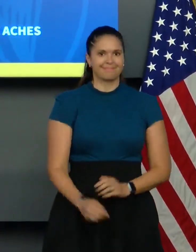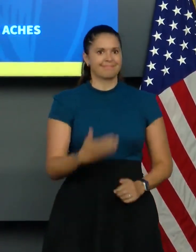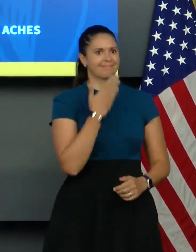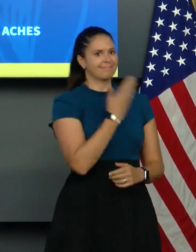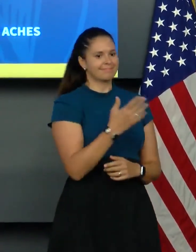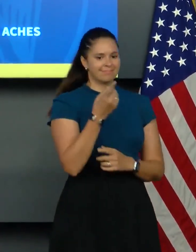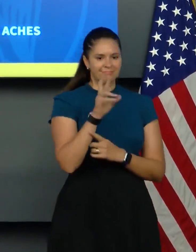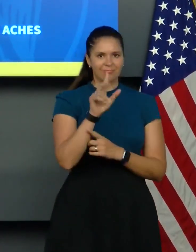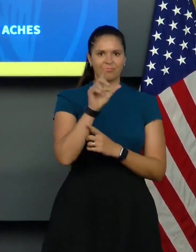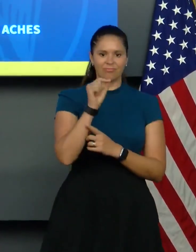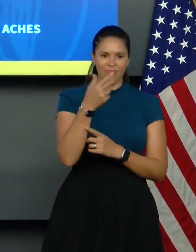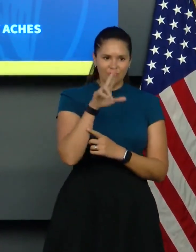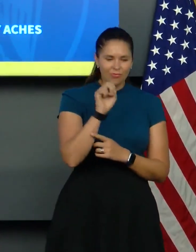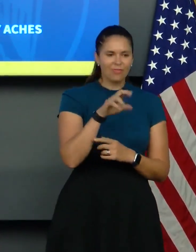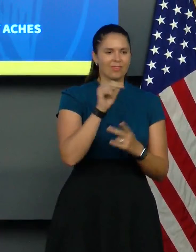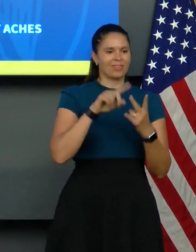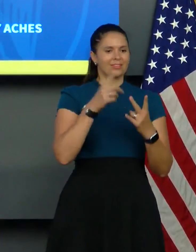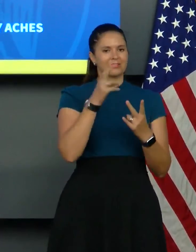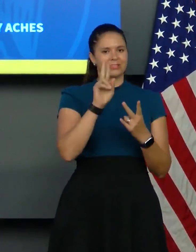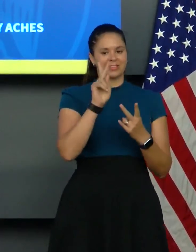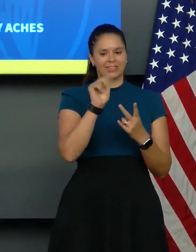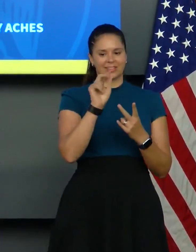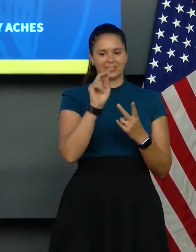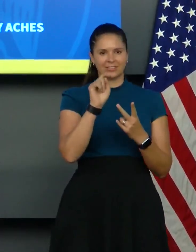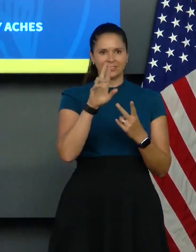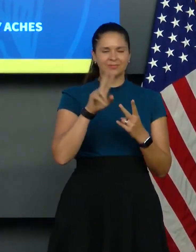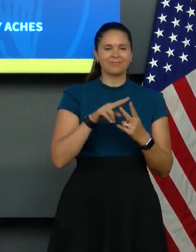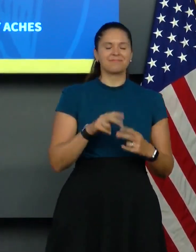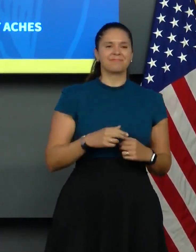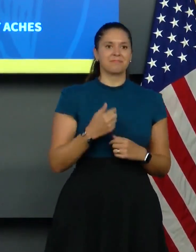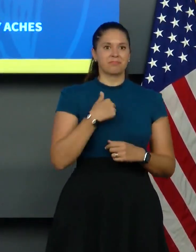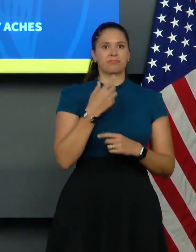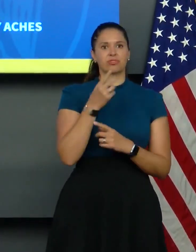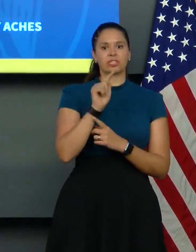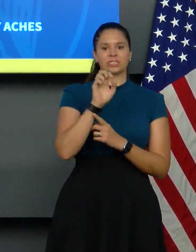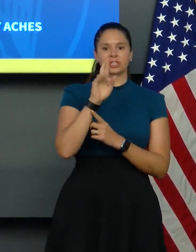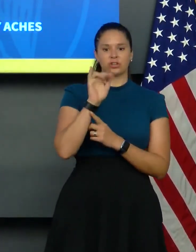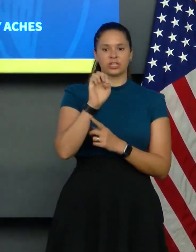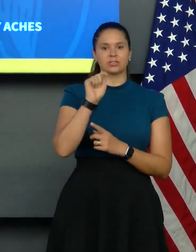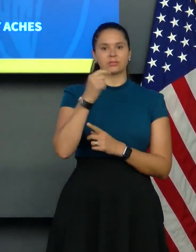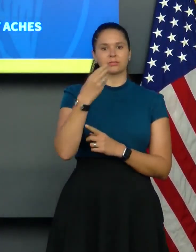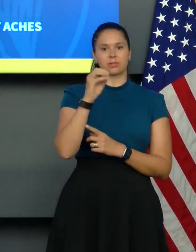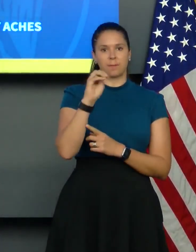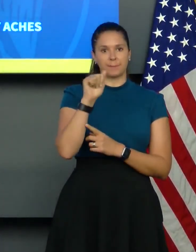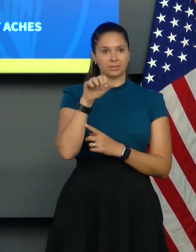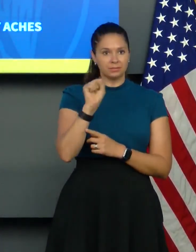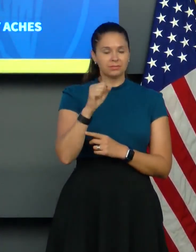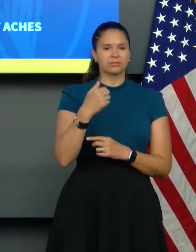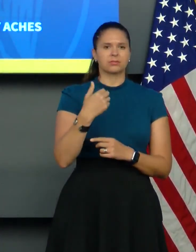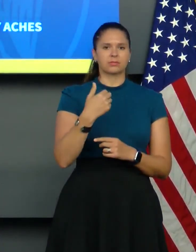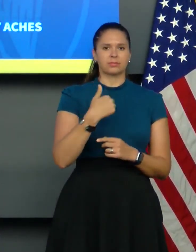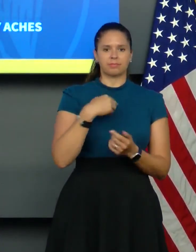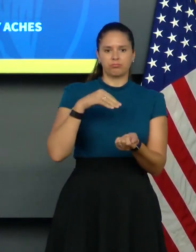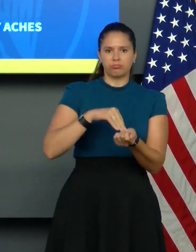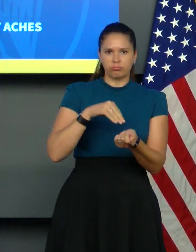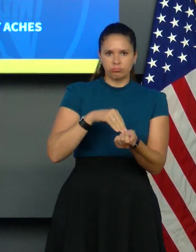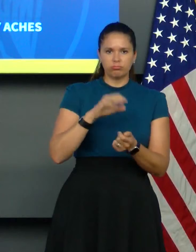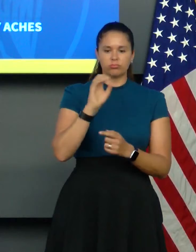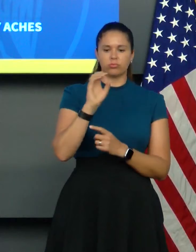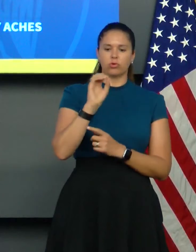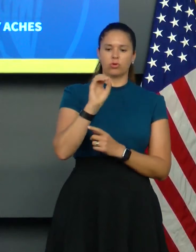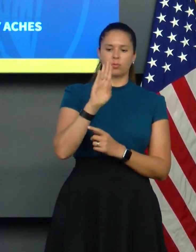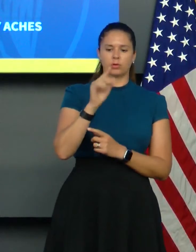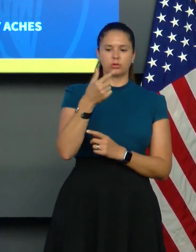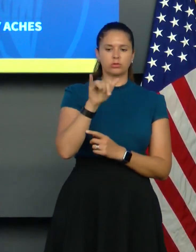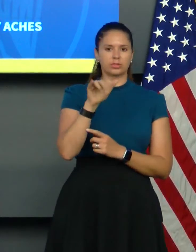Thank you, Dr. Logue and Dr. Cantor. So I am Dr. Terry Thomas. I am a practicing